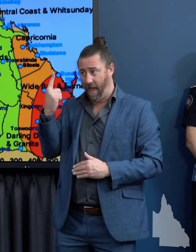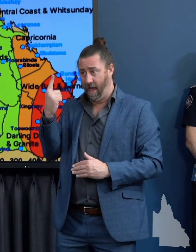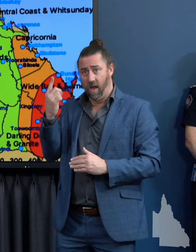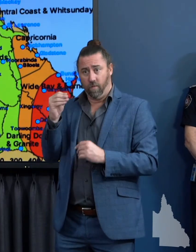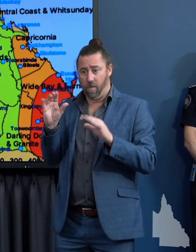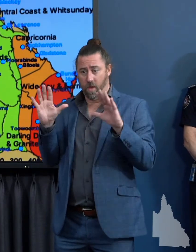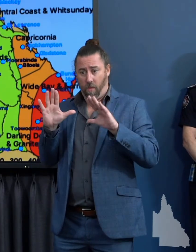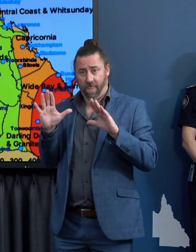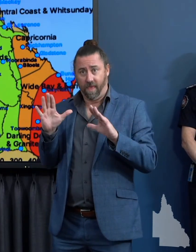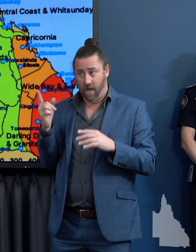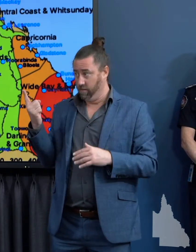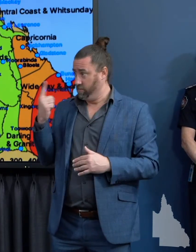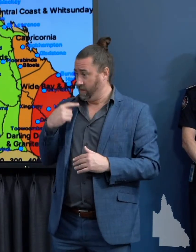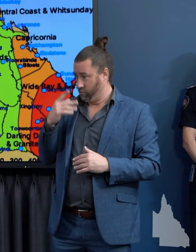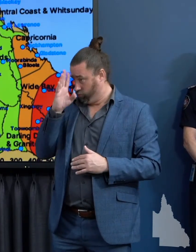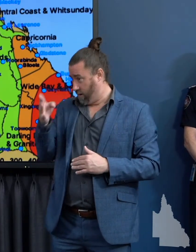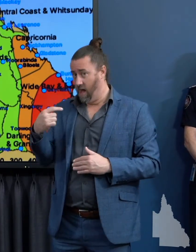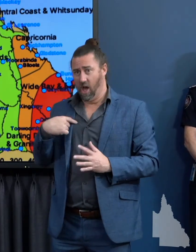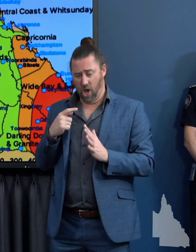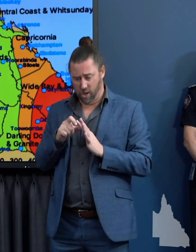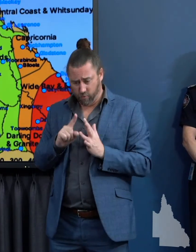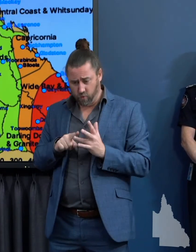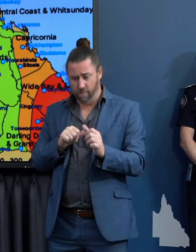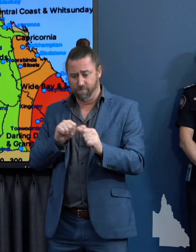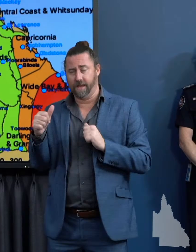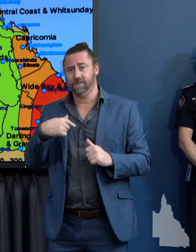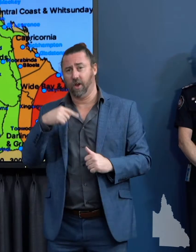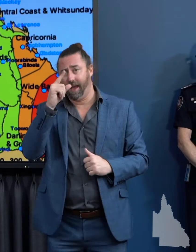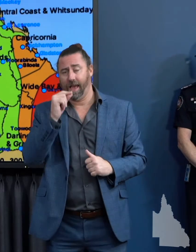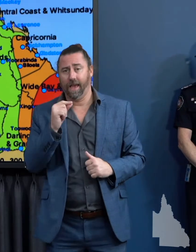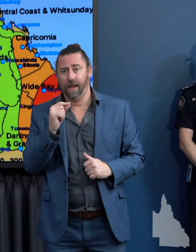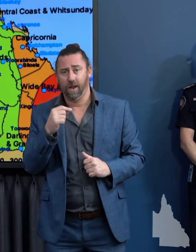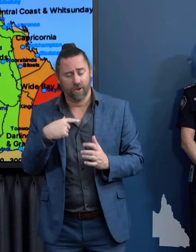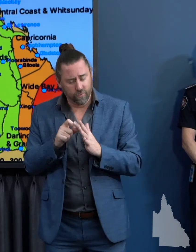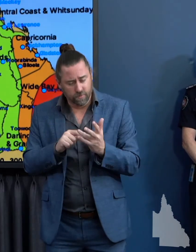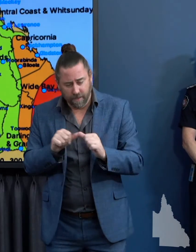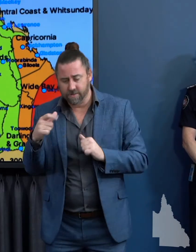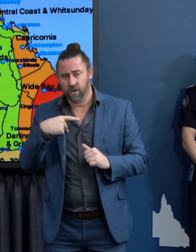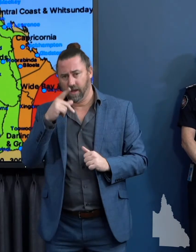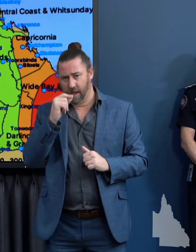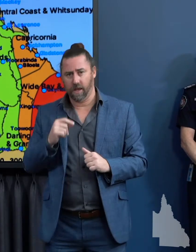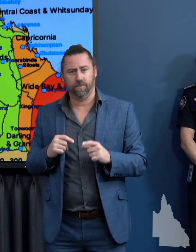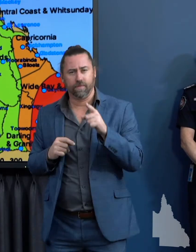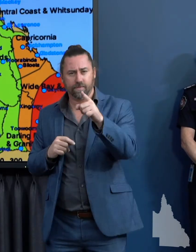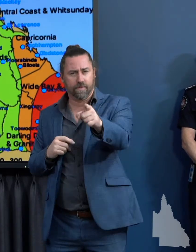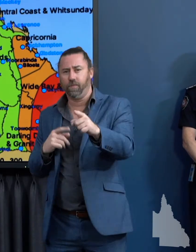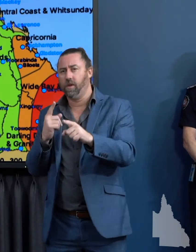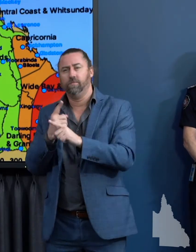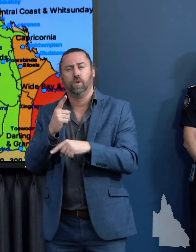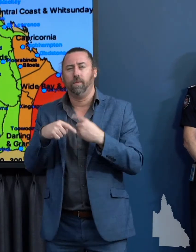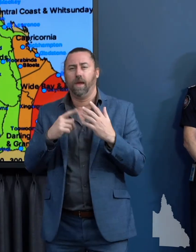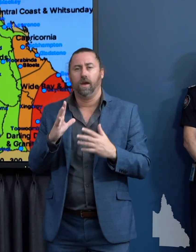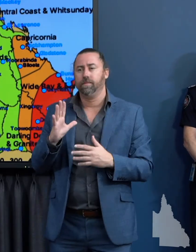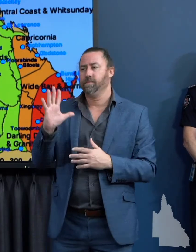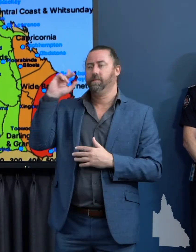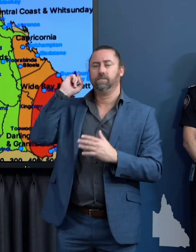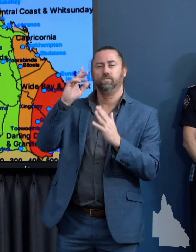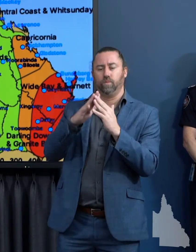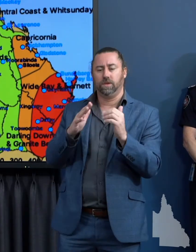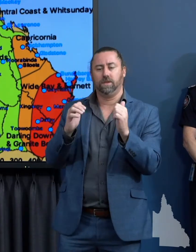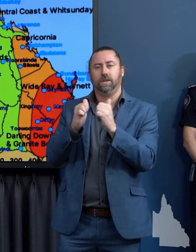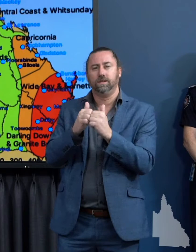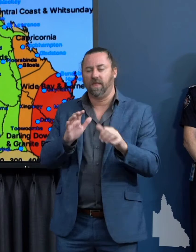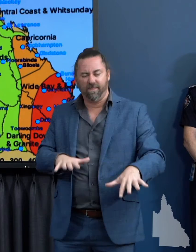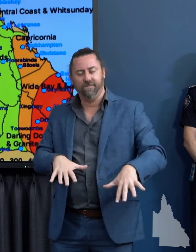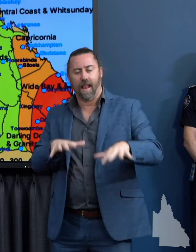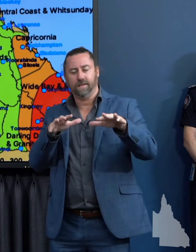it comes to hand, and we are acting as quickly as we possibly can. I'm talking about the weekend's events, the big